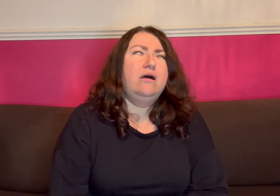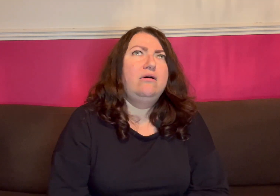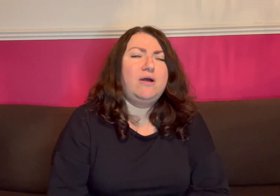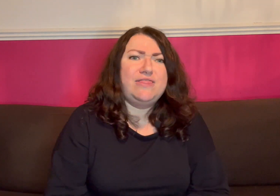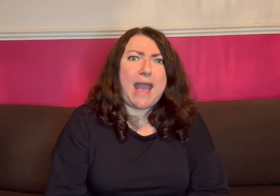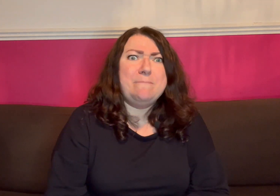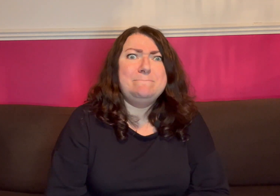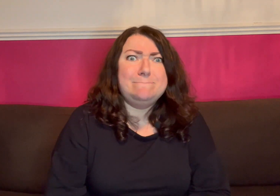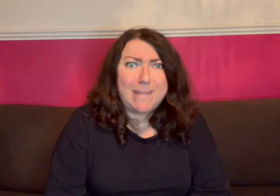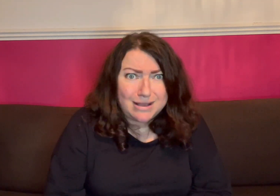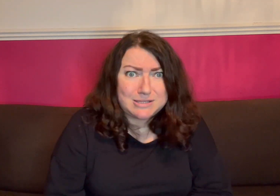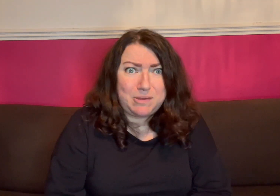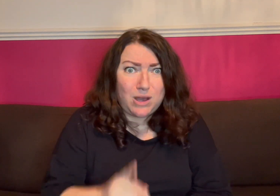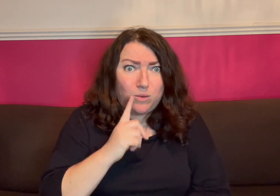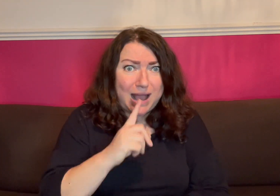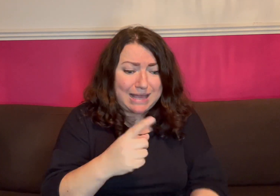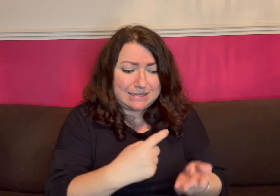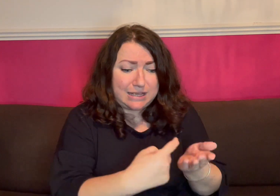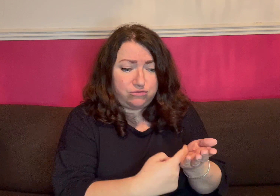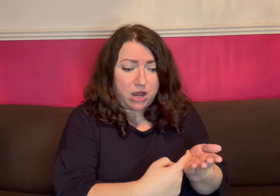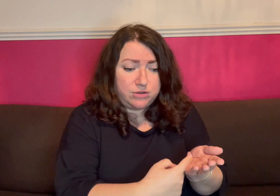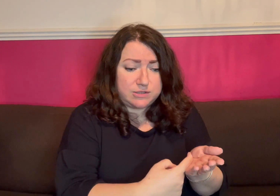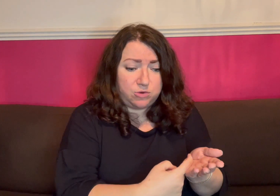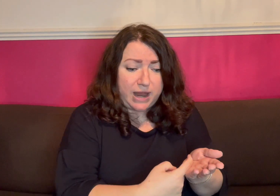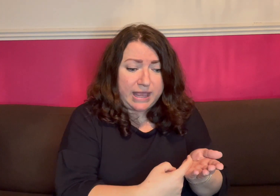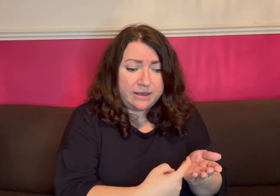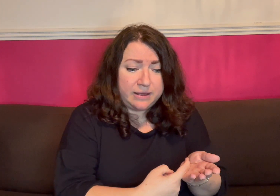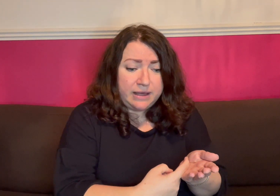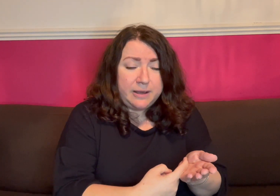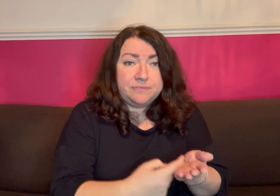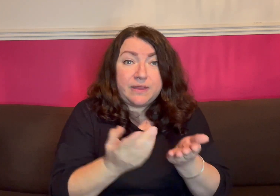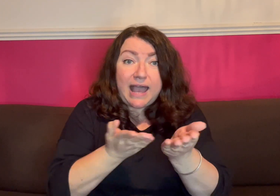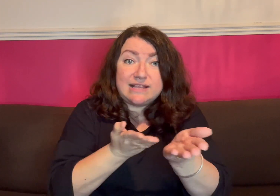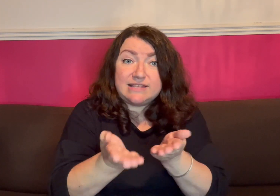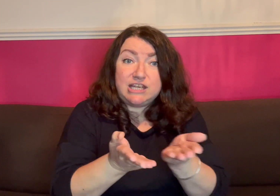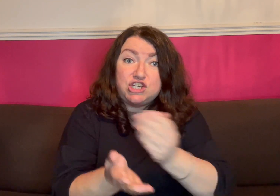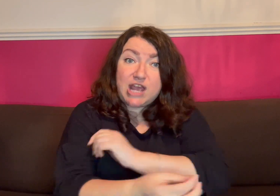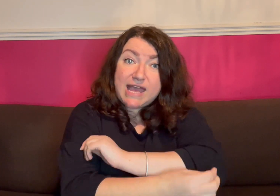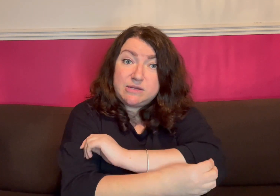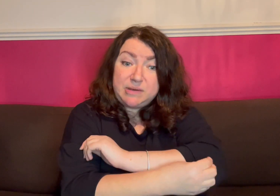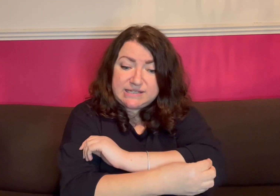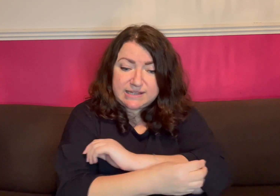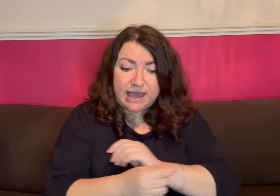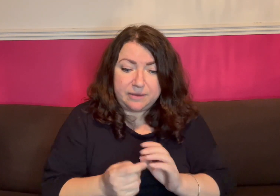Oh, there must be a way, said Rosemary, as they shared a biscuit.